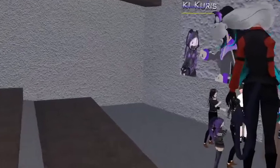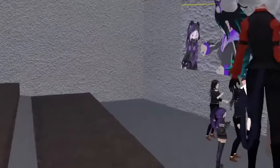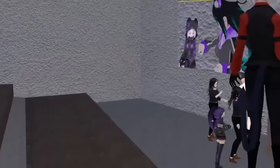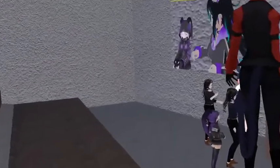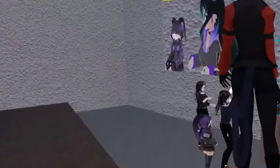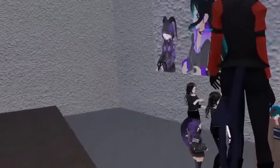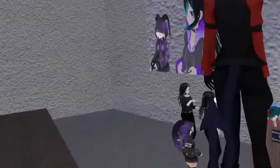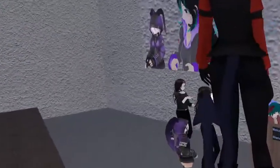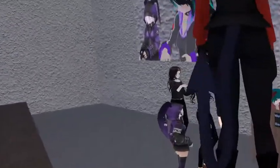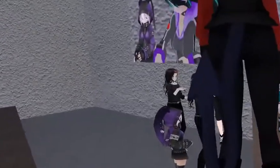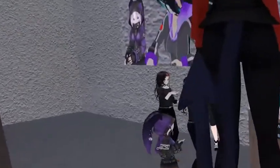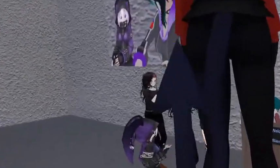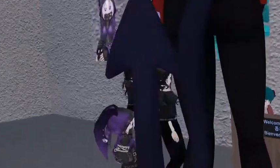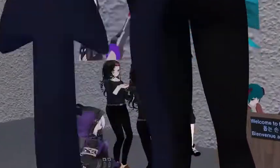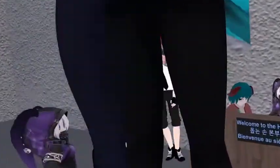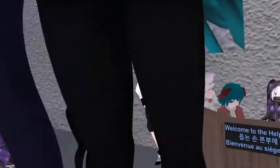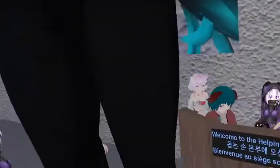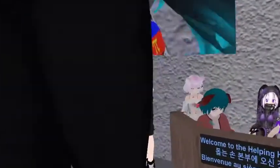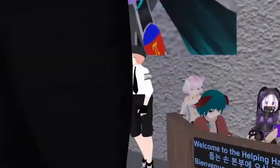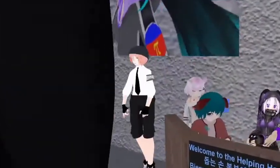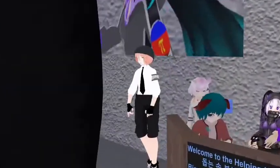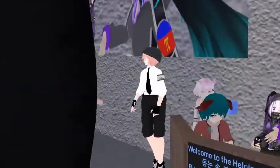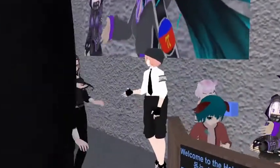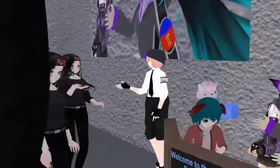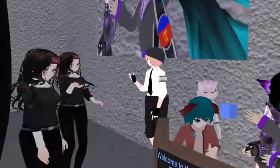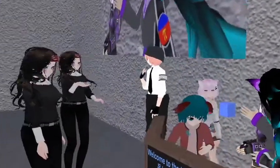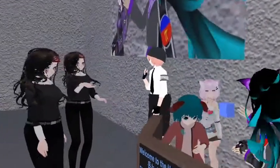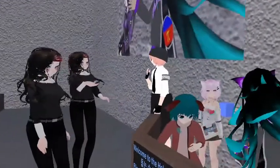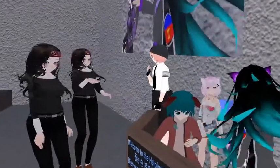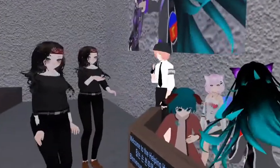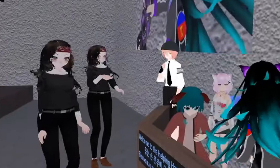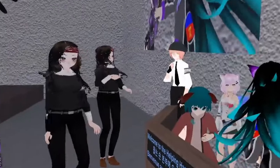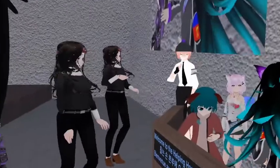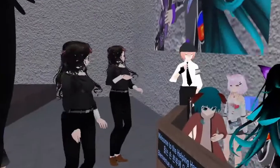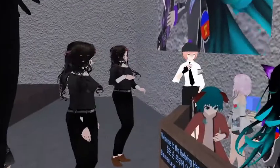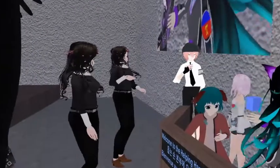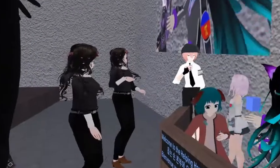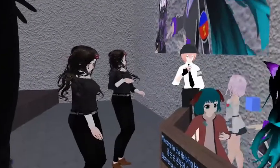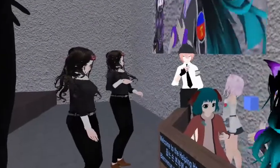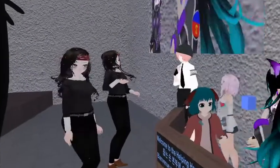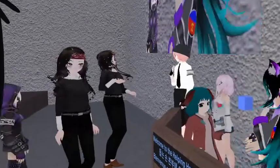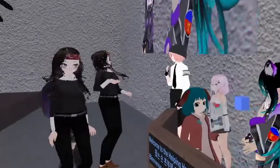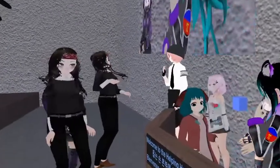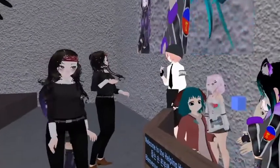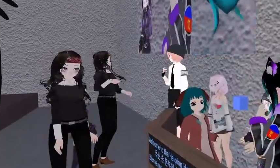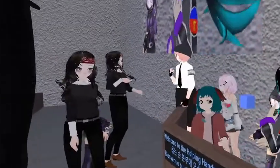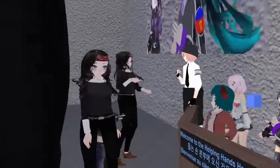for the role. Alright. If you want to keep should the use body an in, you optimized avatar. We can just decorate the game. And this We're one is limited Yeah, I can on just time,